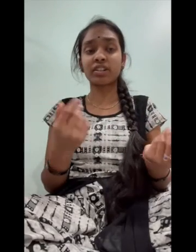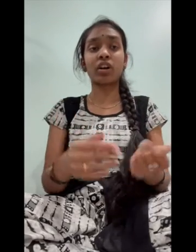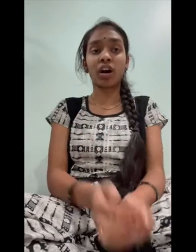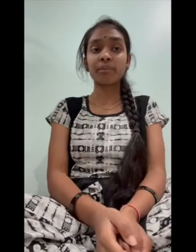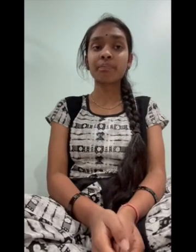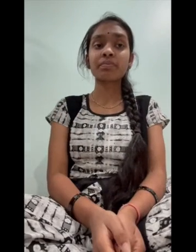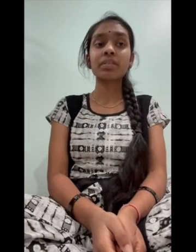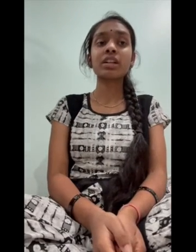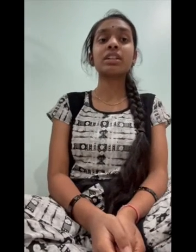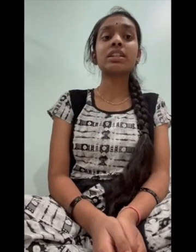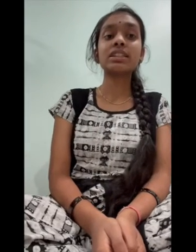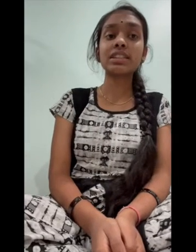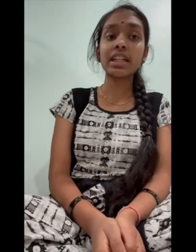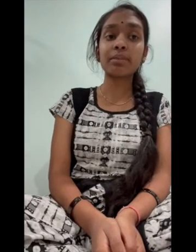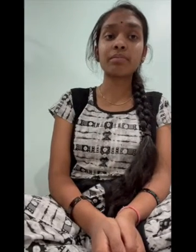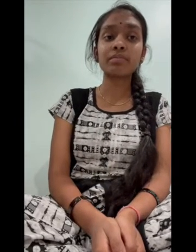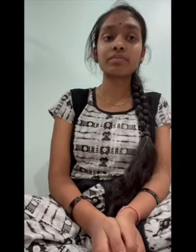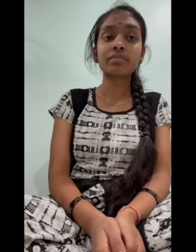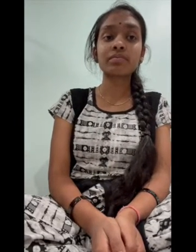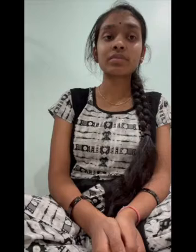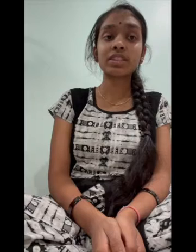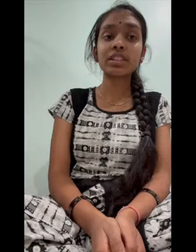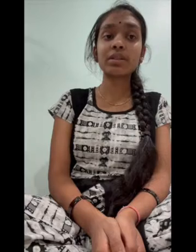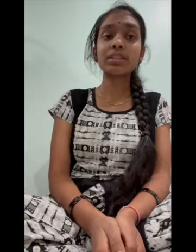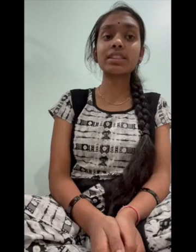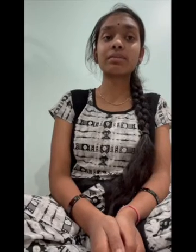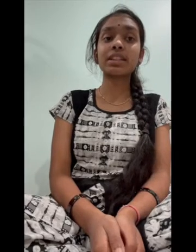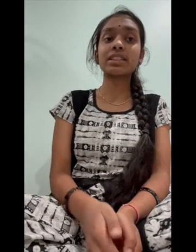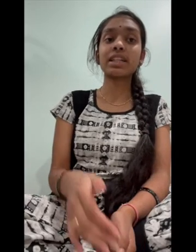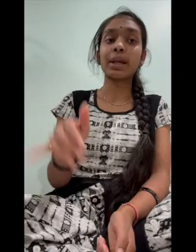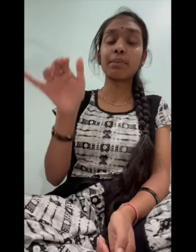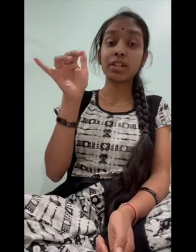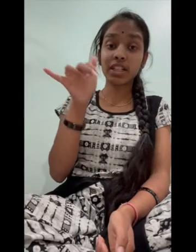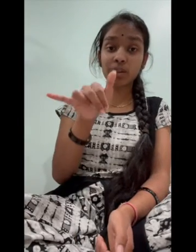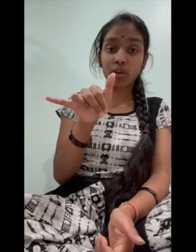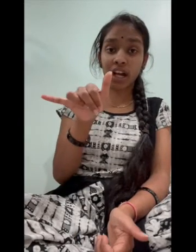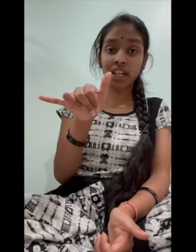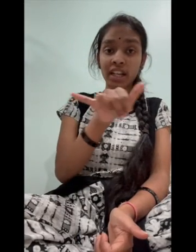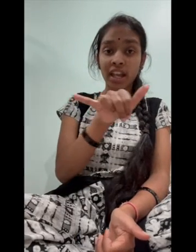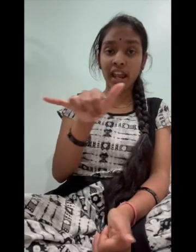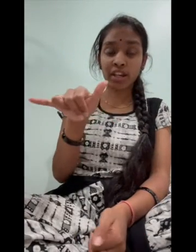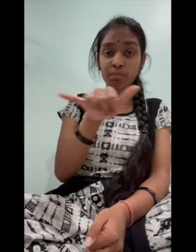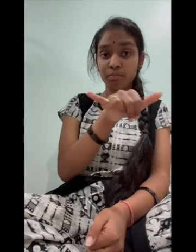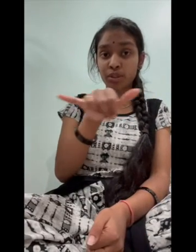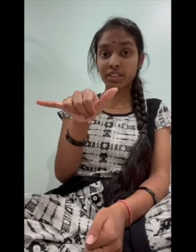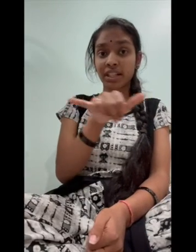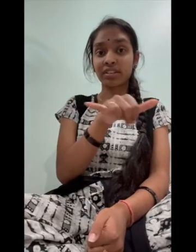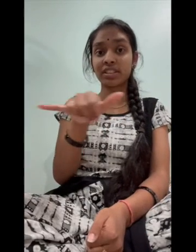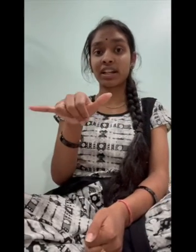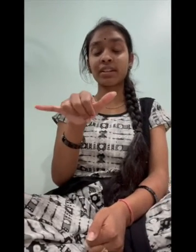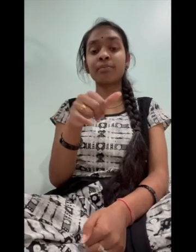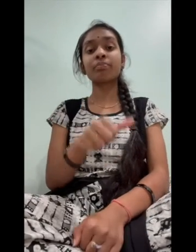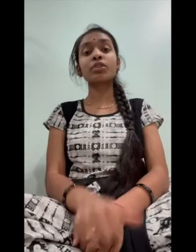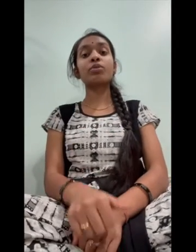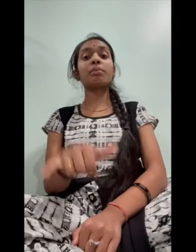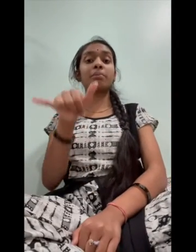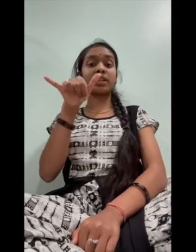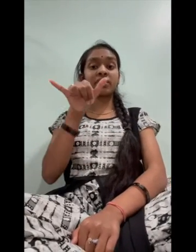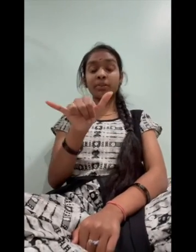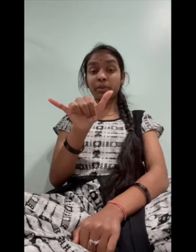forgot. Same. To say when something is same, you take a Y and you do it side to side. Remember, if you put it